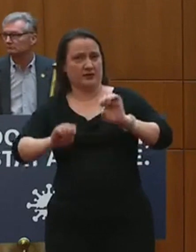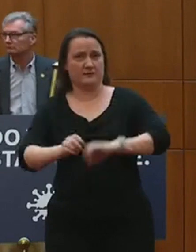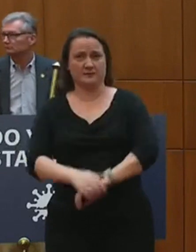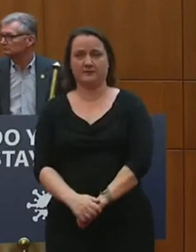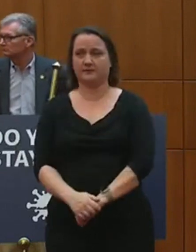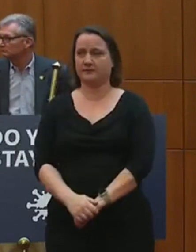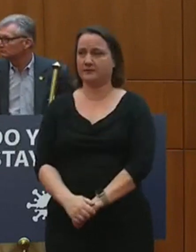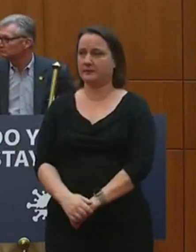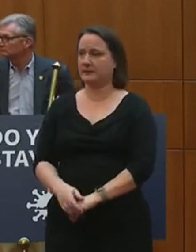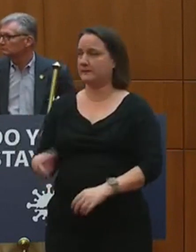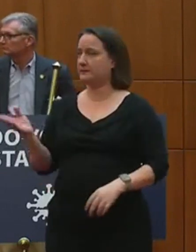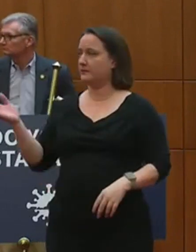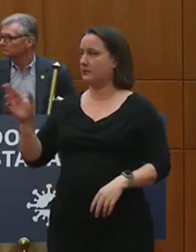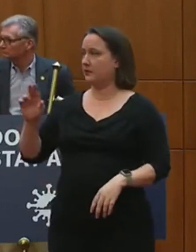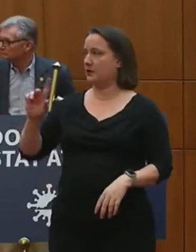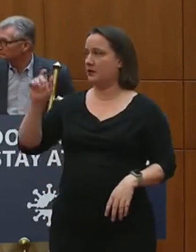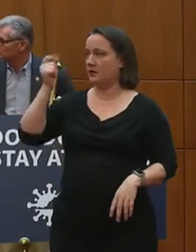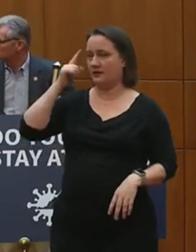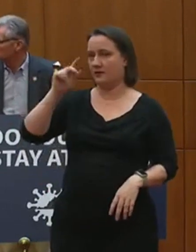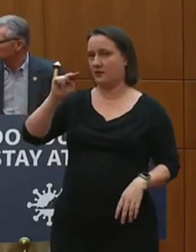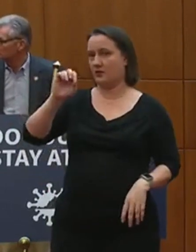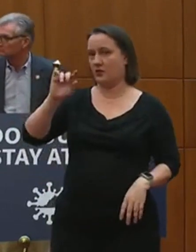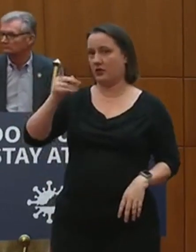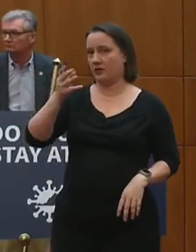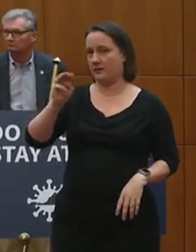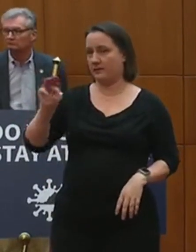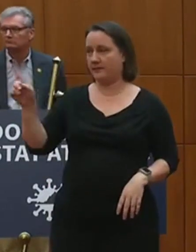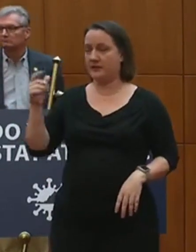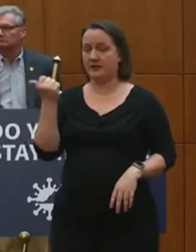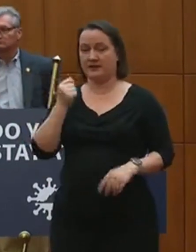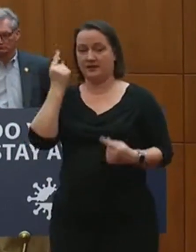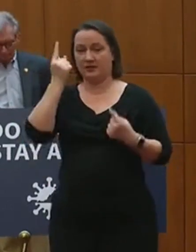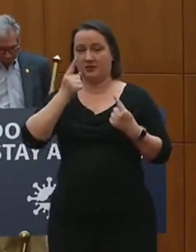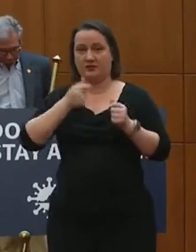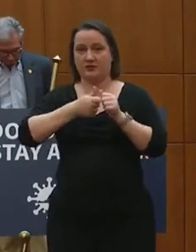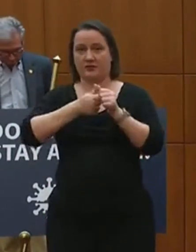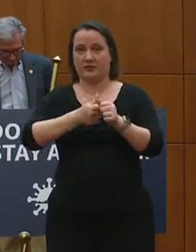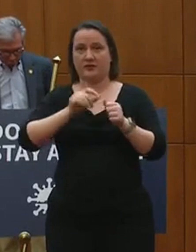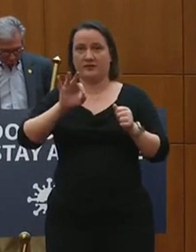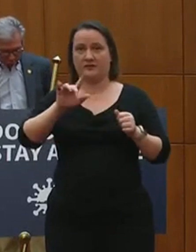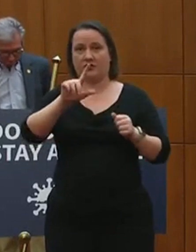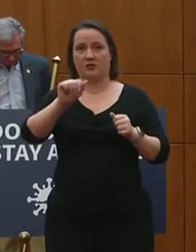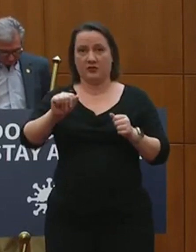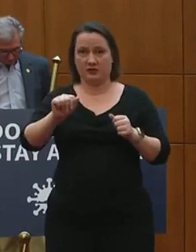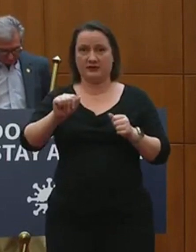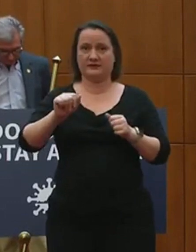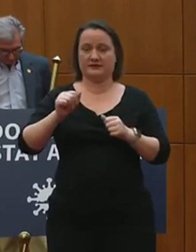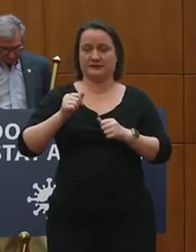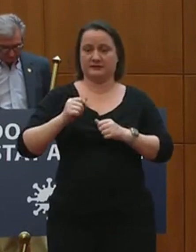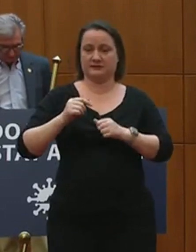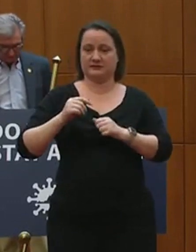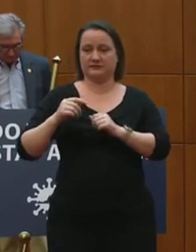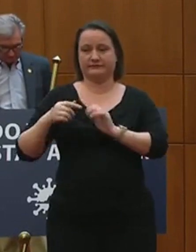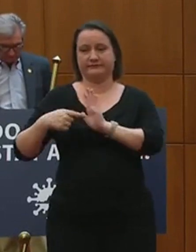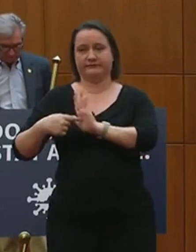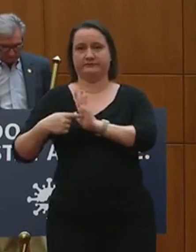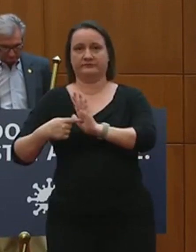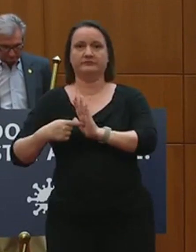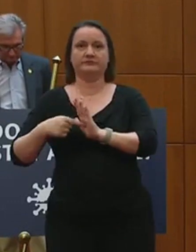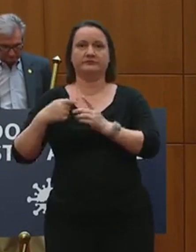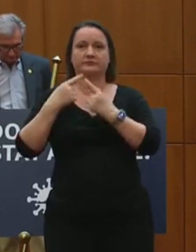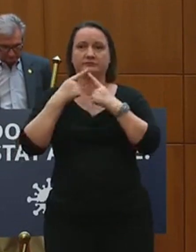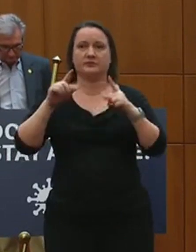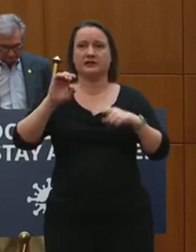Governor Northam, any thought to following Florida's steps in issuing an executive order mandating